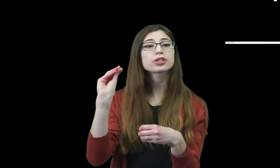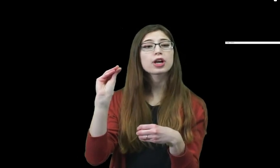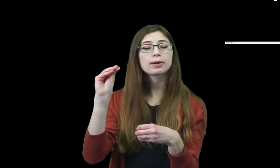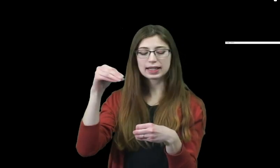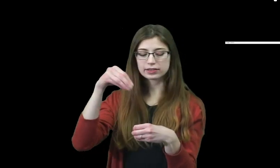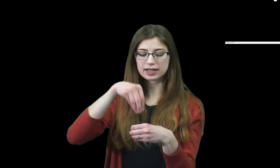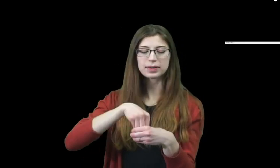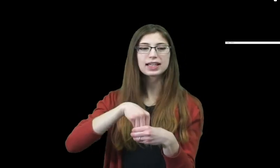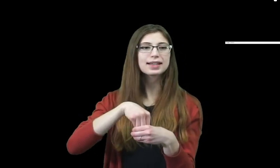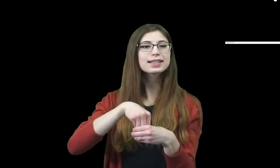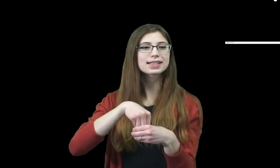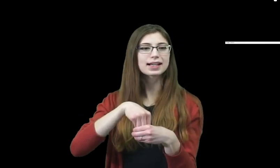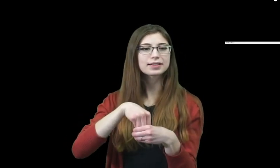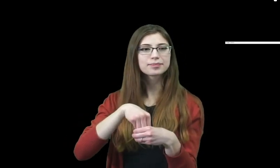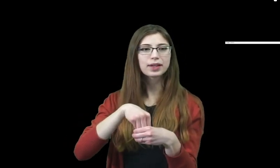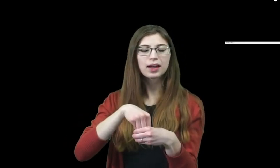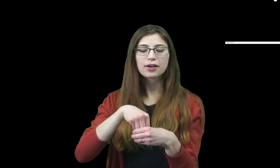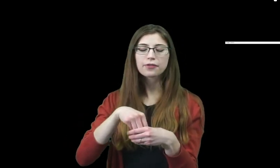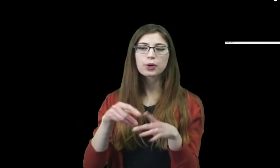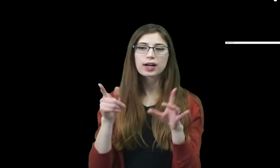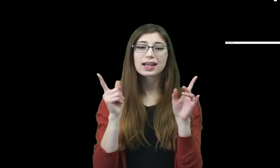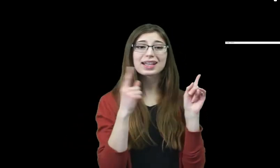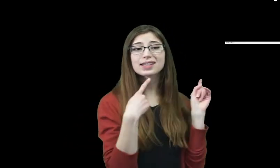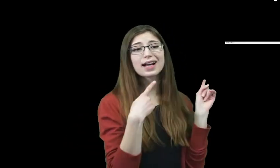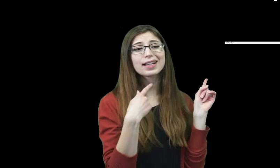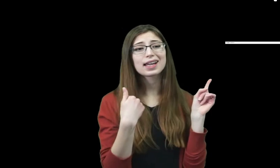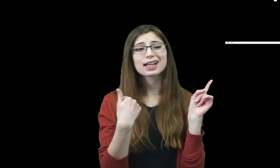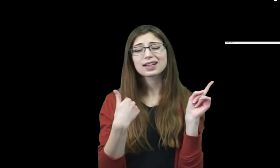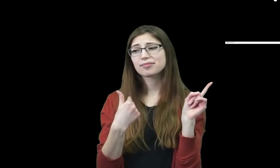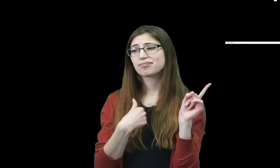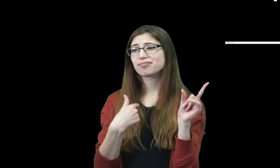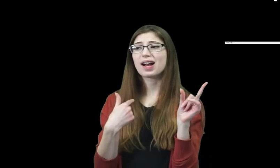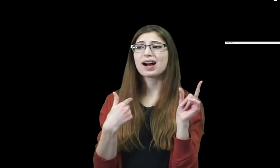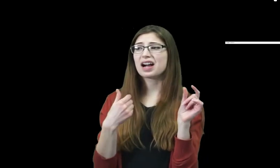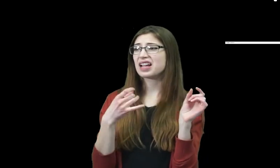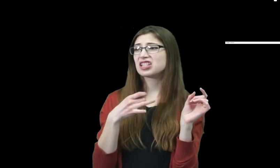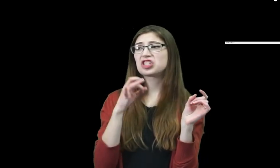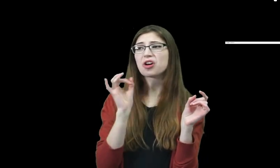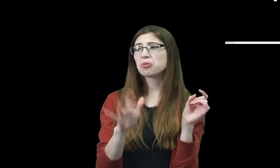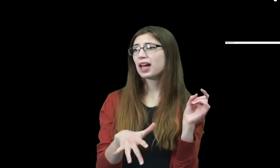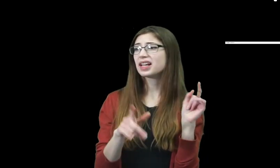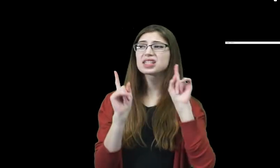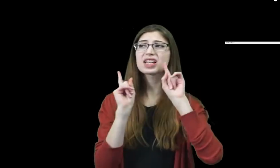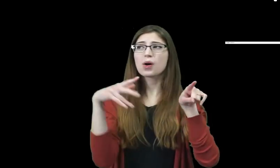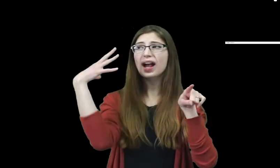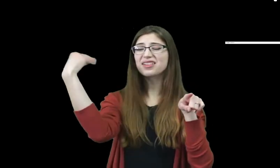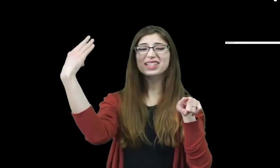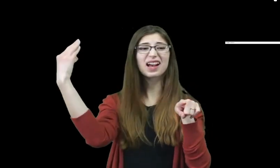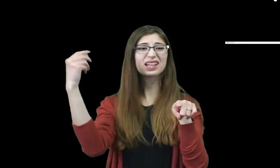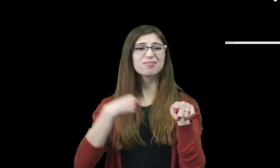O hand shape inside. For inside, like I don't like to go outside,